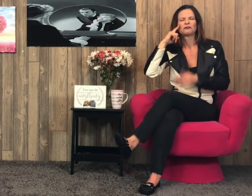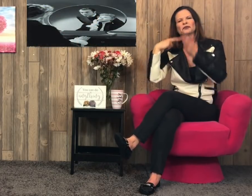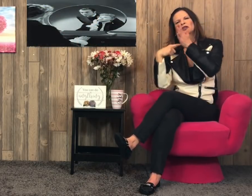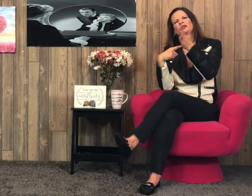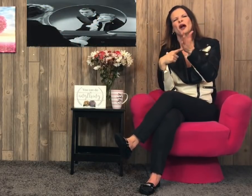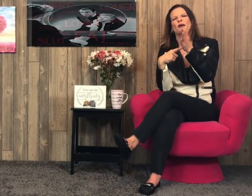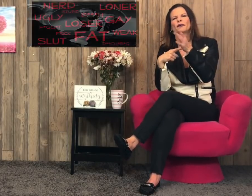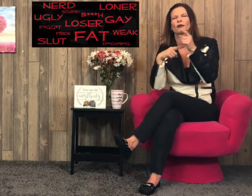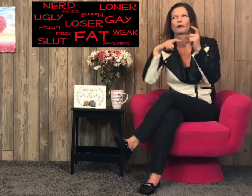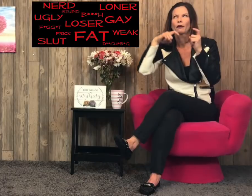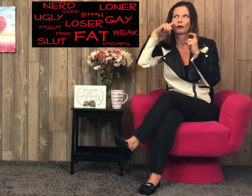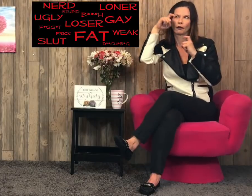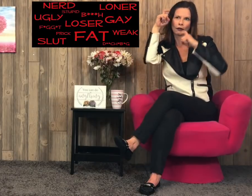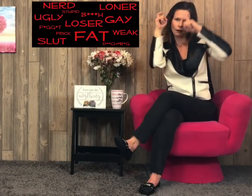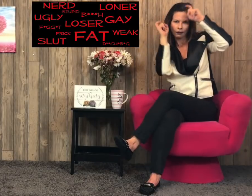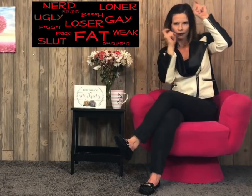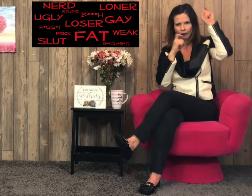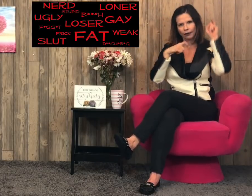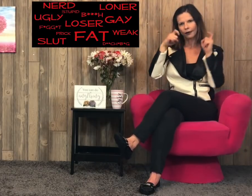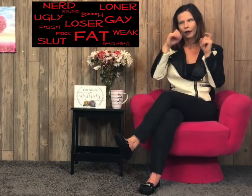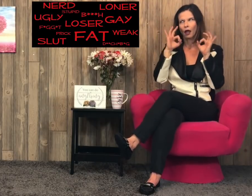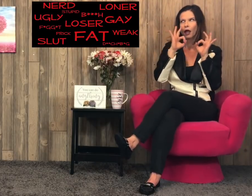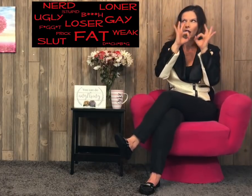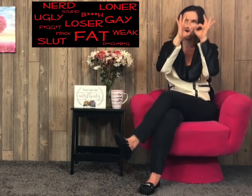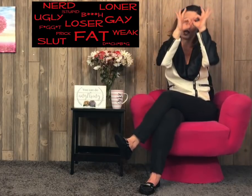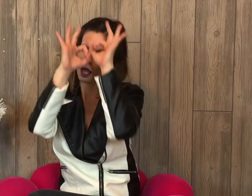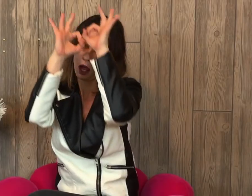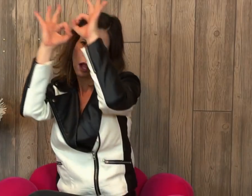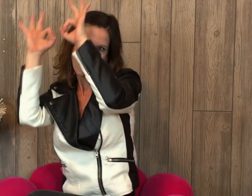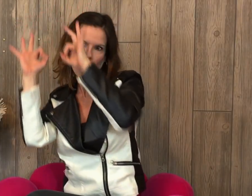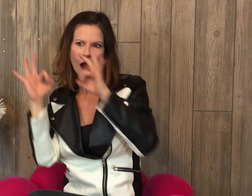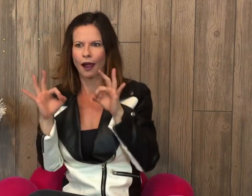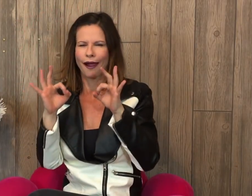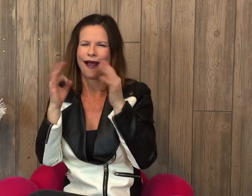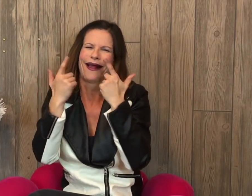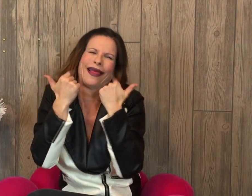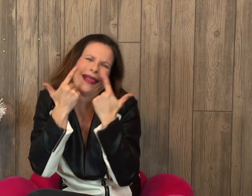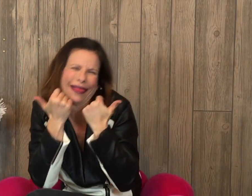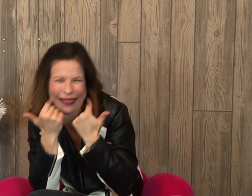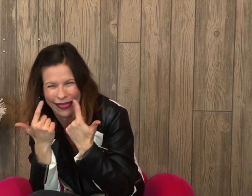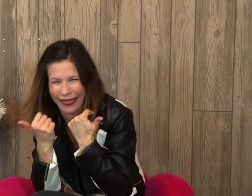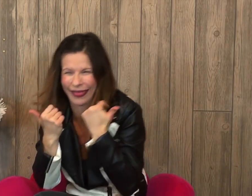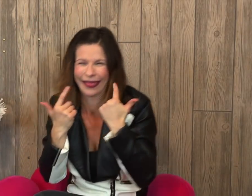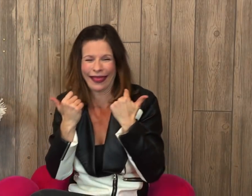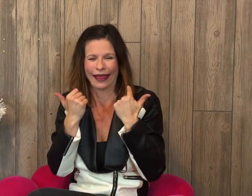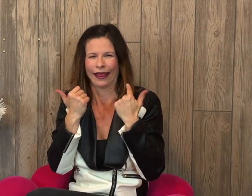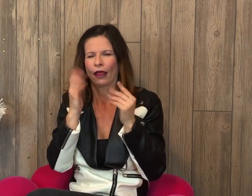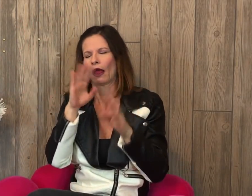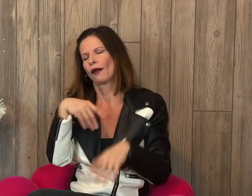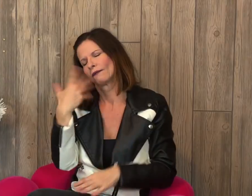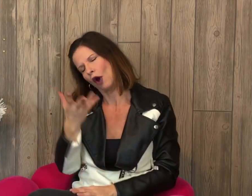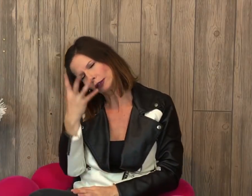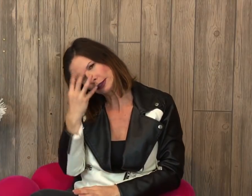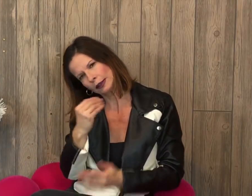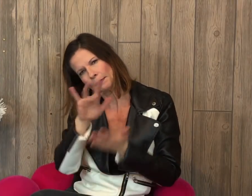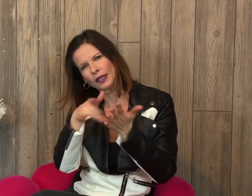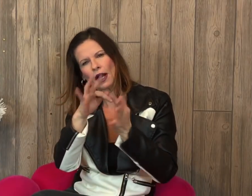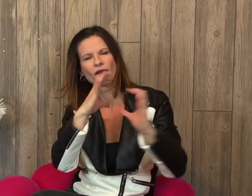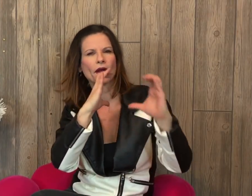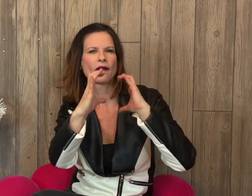Being contempt is another way to hurt a relationship. It starts with eye rolling, making light of a situation by taunting, laughing, and